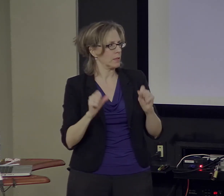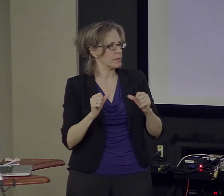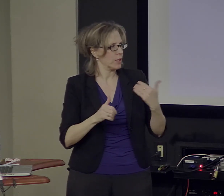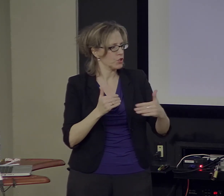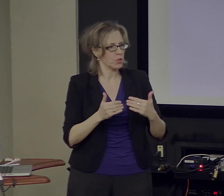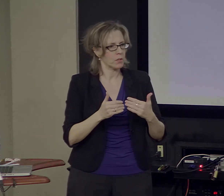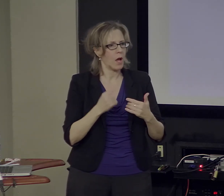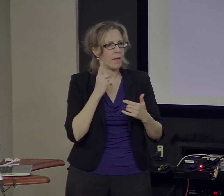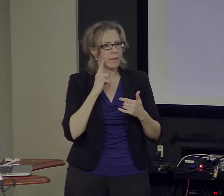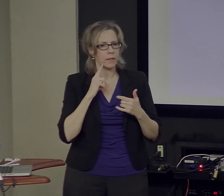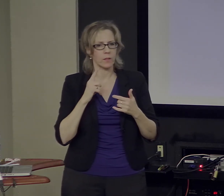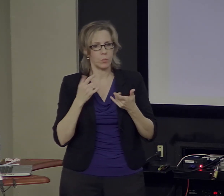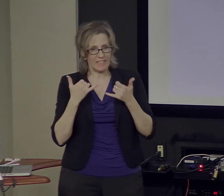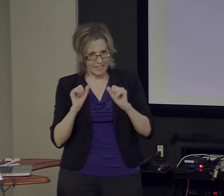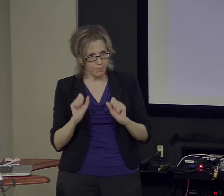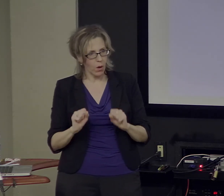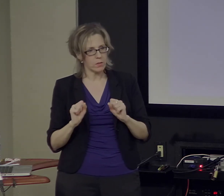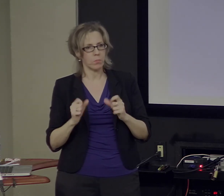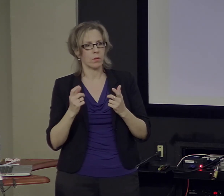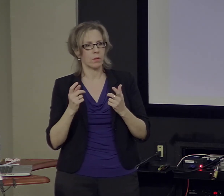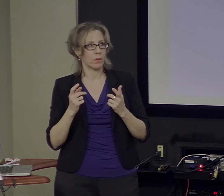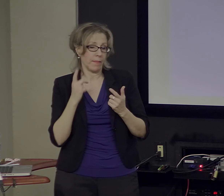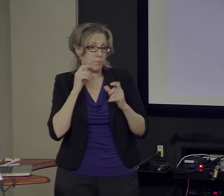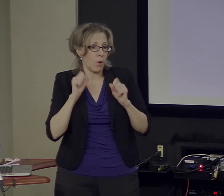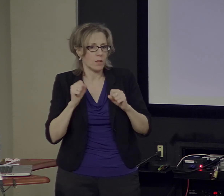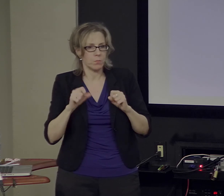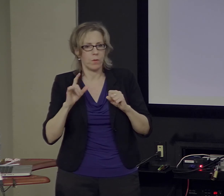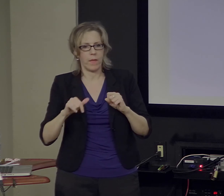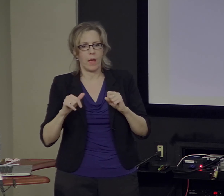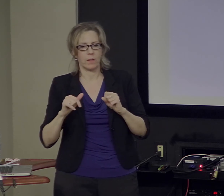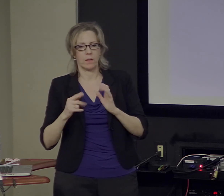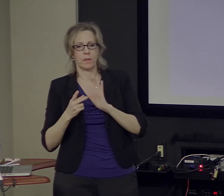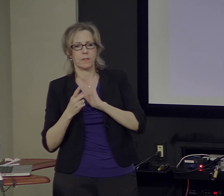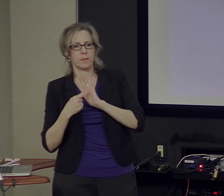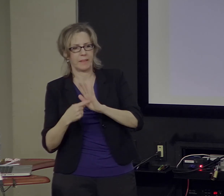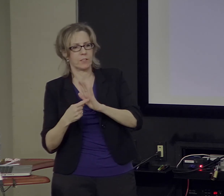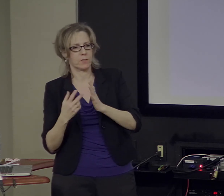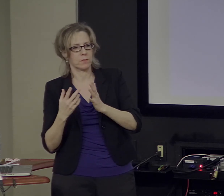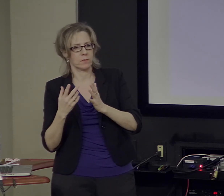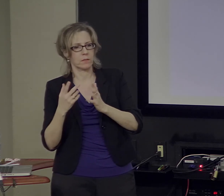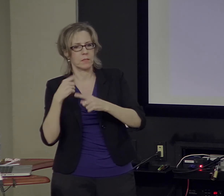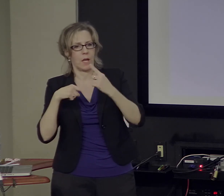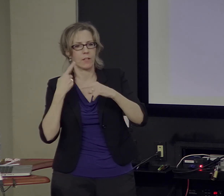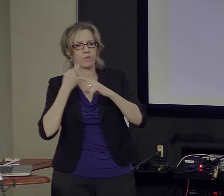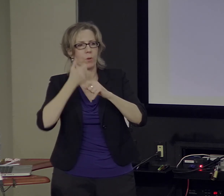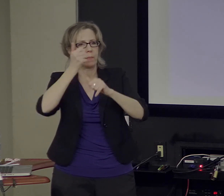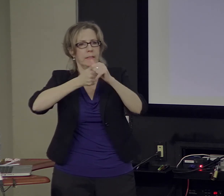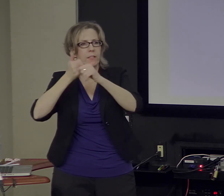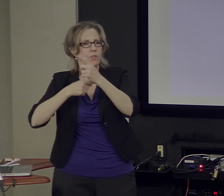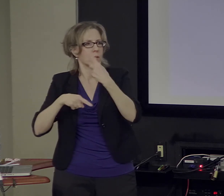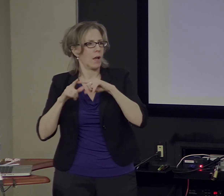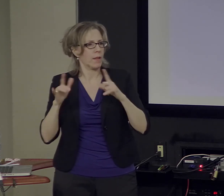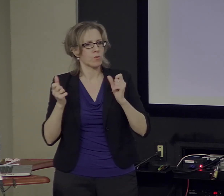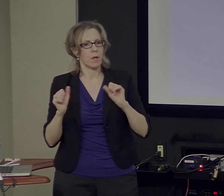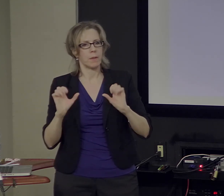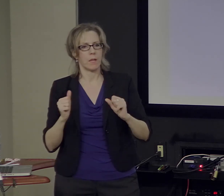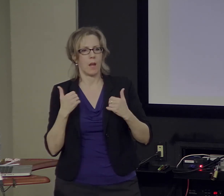levels of grammar within the language. And I do think it's possible that depiction